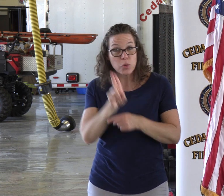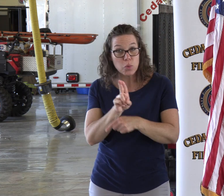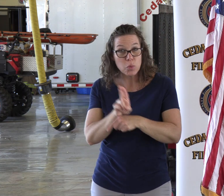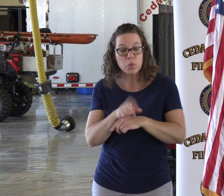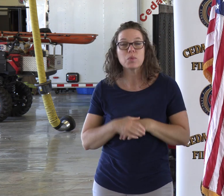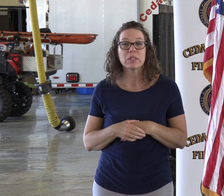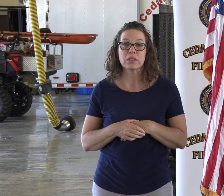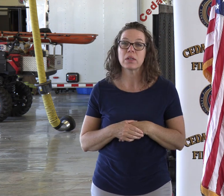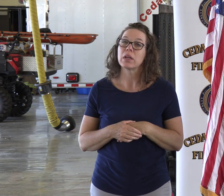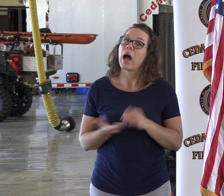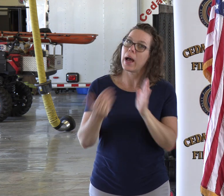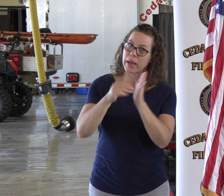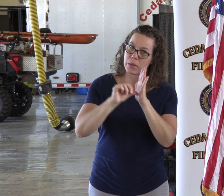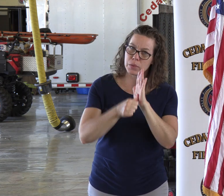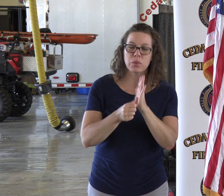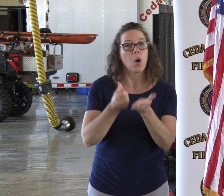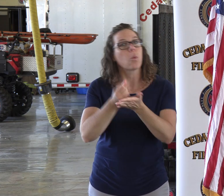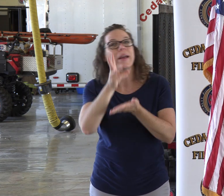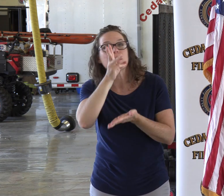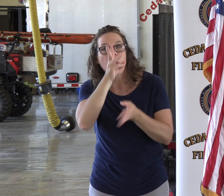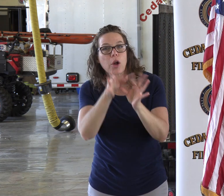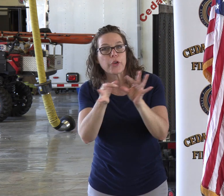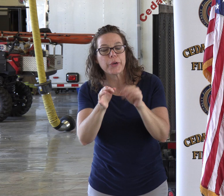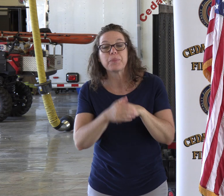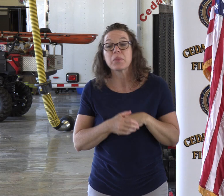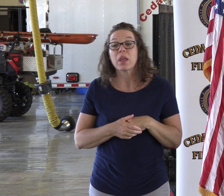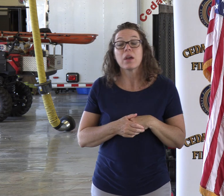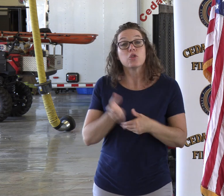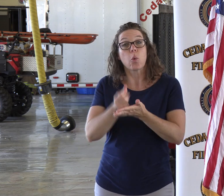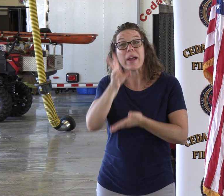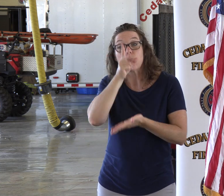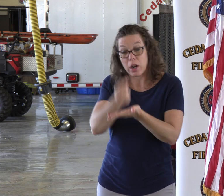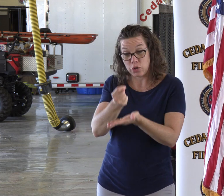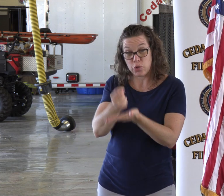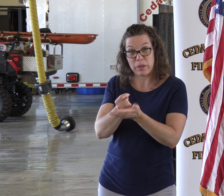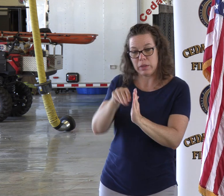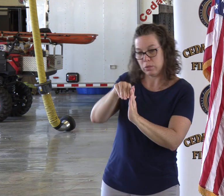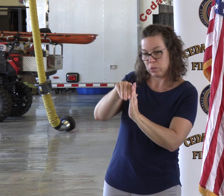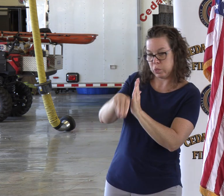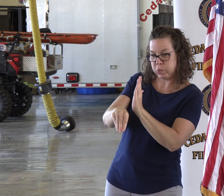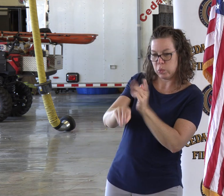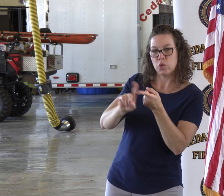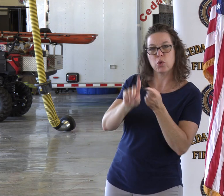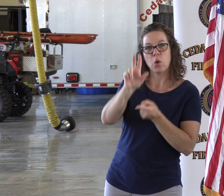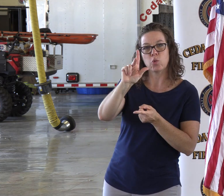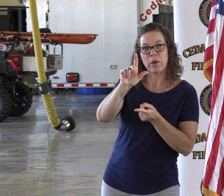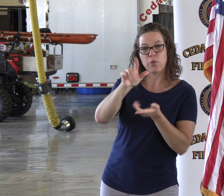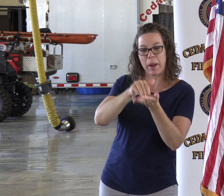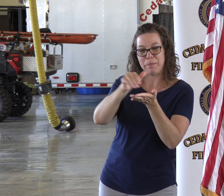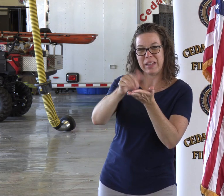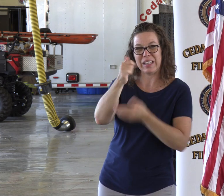again, in terms of wastewater treatment was down to 23 million gallons last